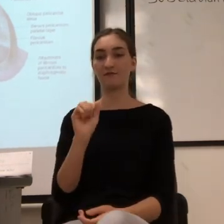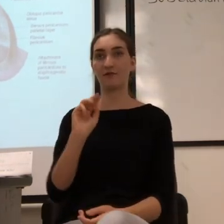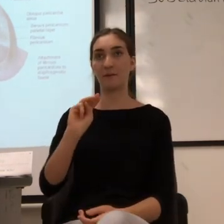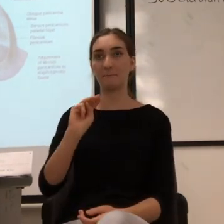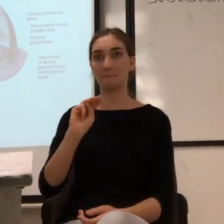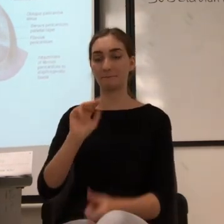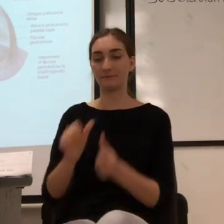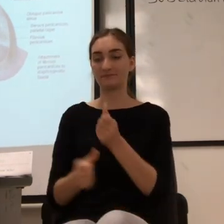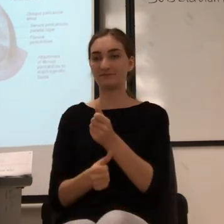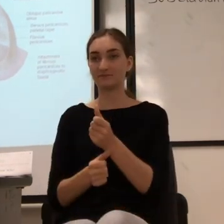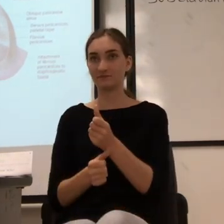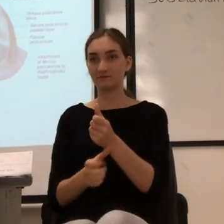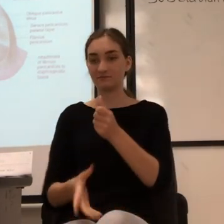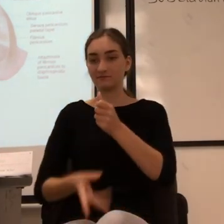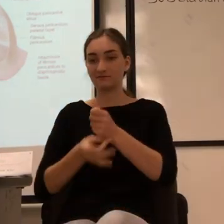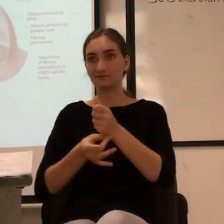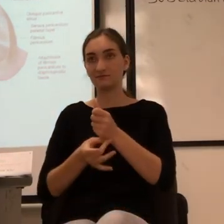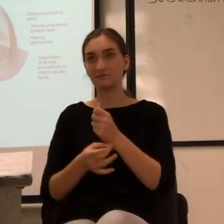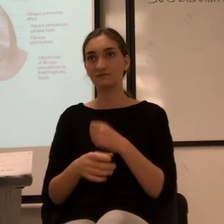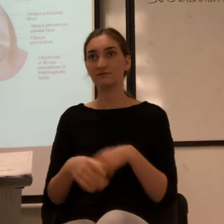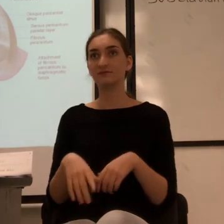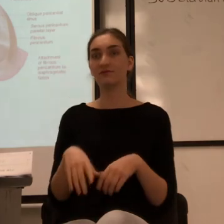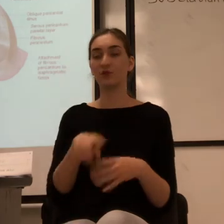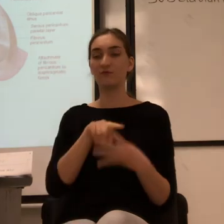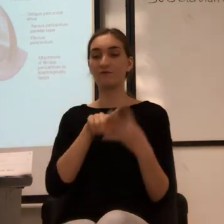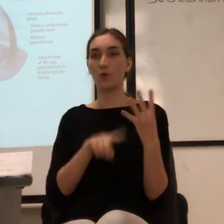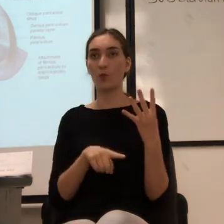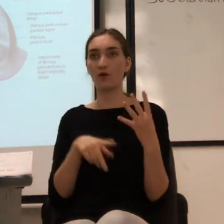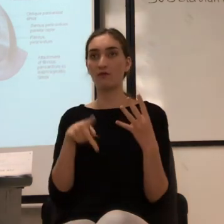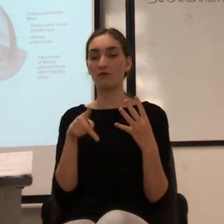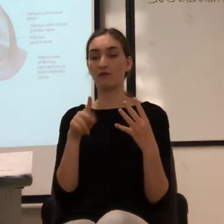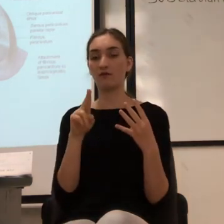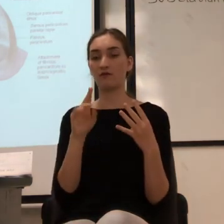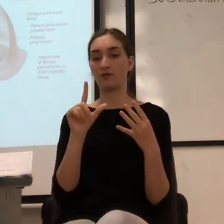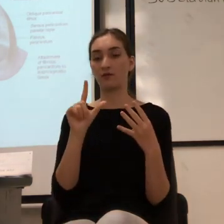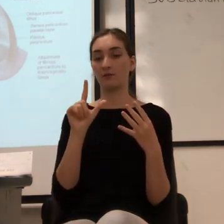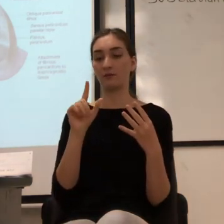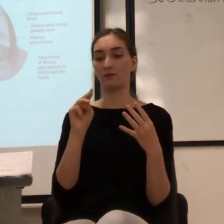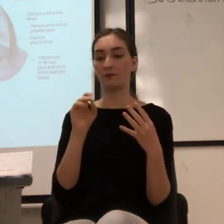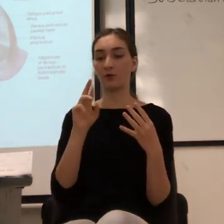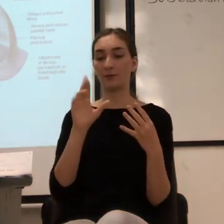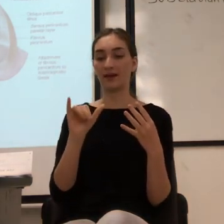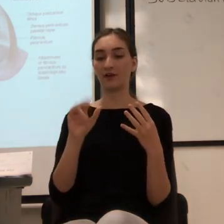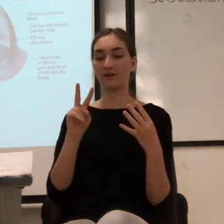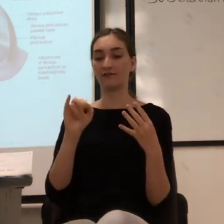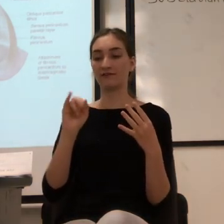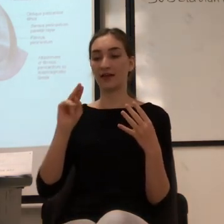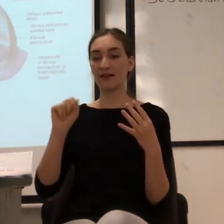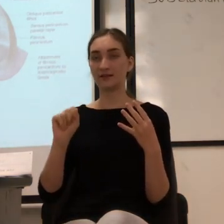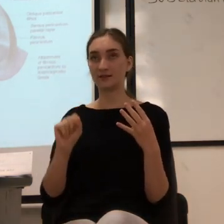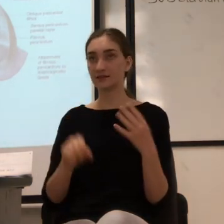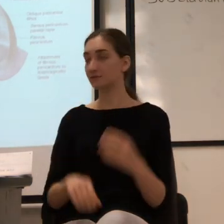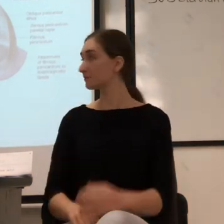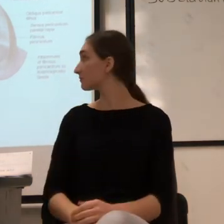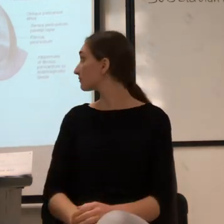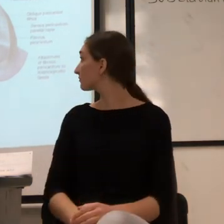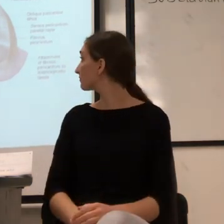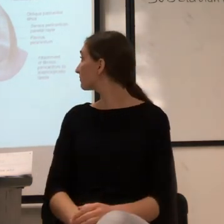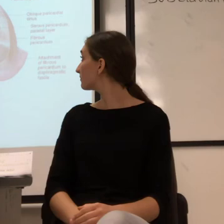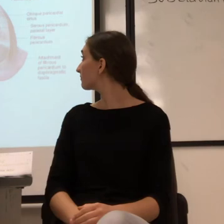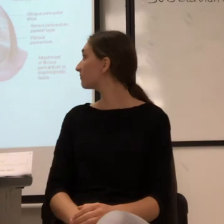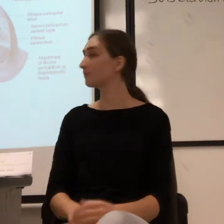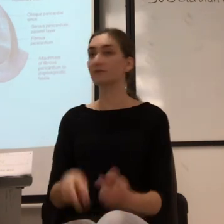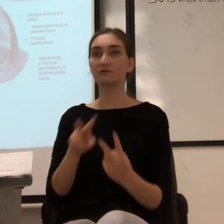The veins. The pulmonary veins. Got to cut those four. And these two, aorta.